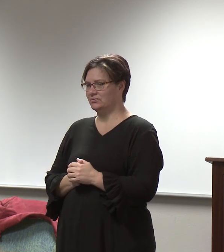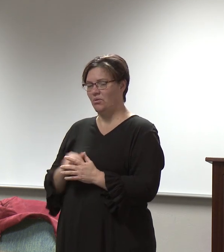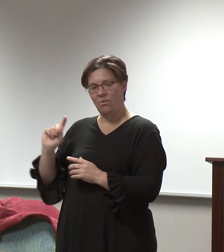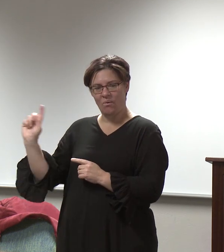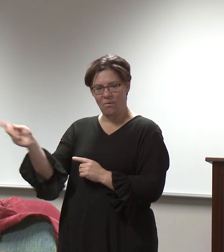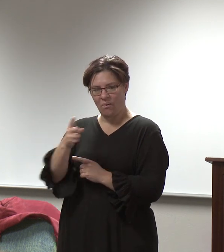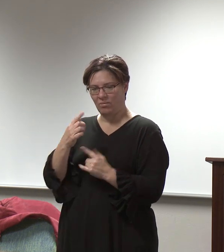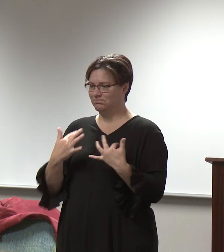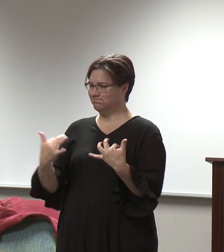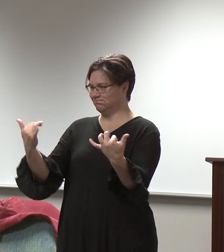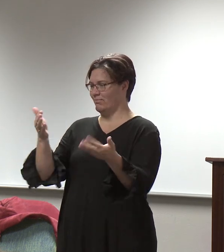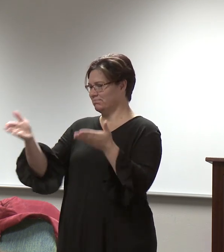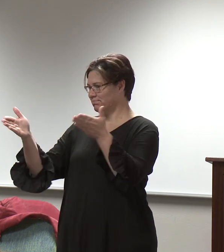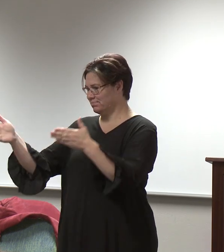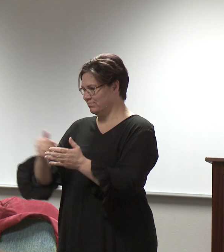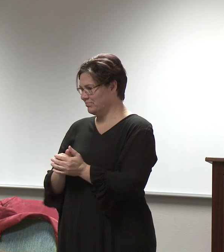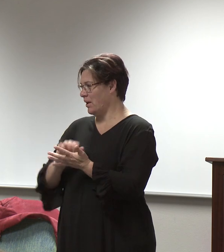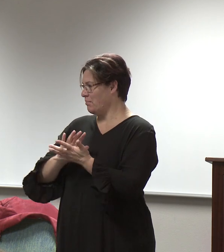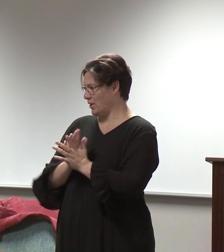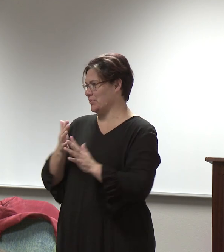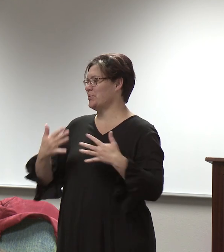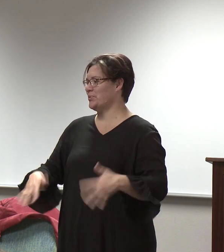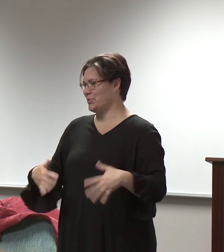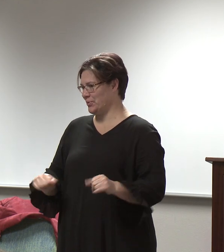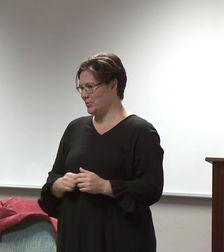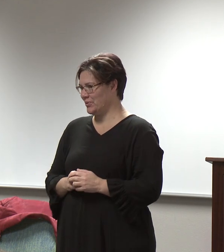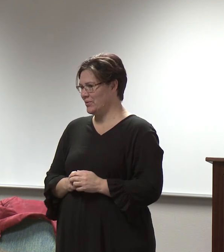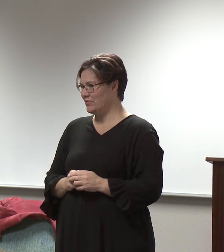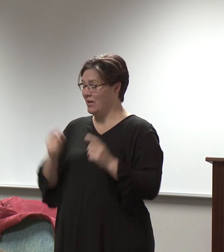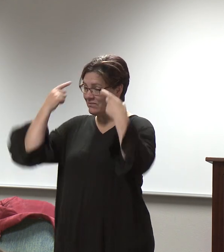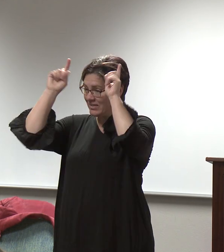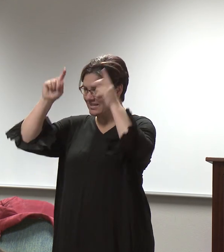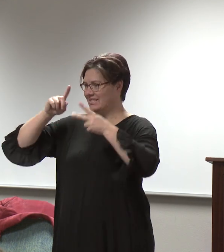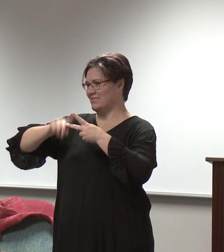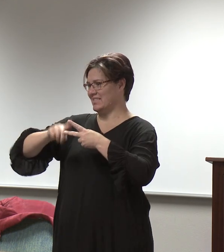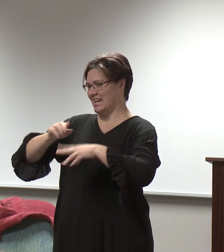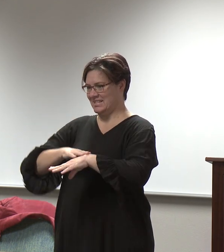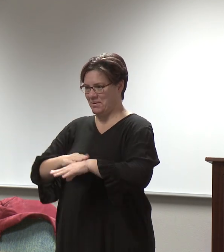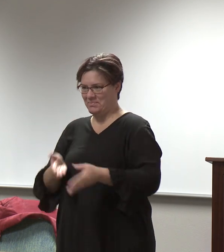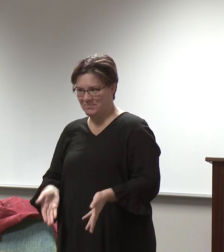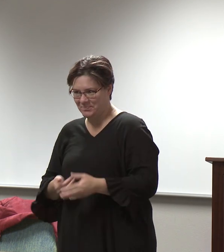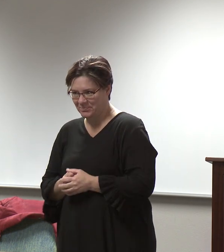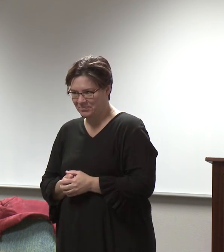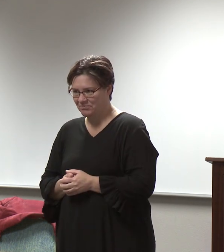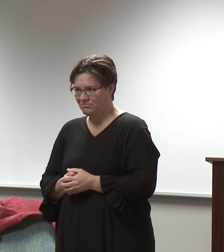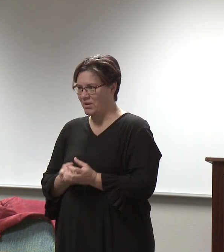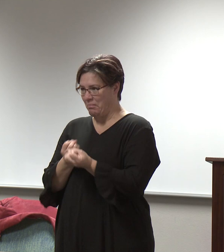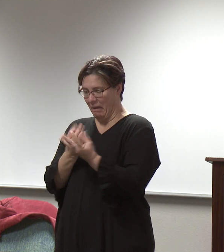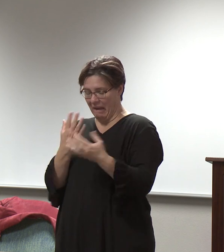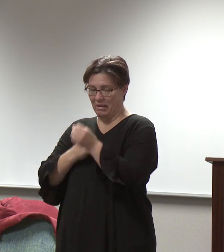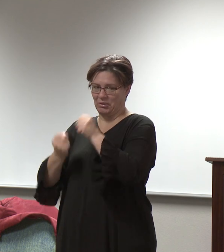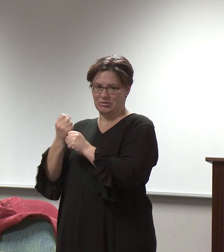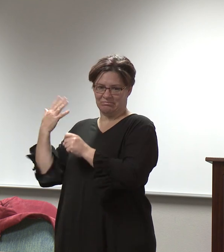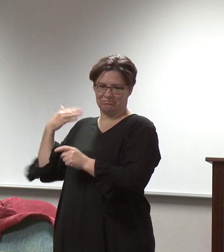of you, for being here. It's a great pleasure. It's my second time at Wits. I was here many years ago.